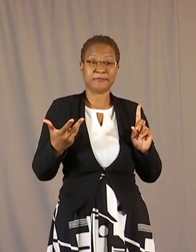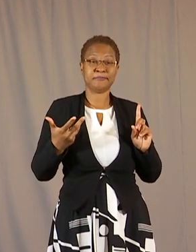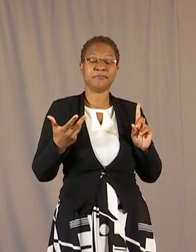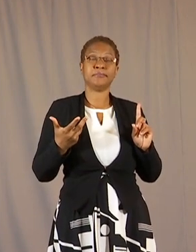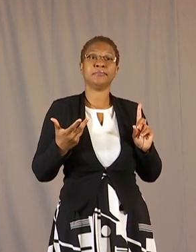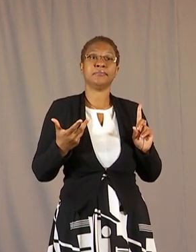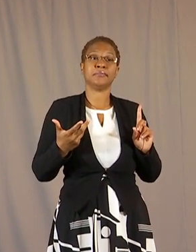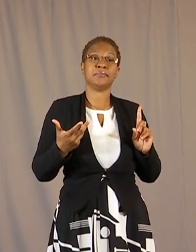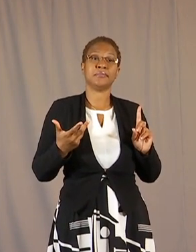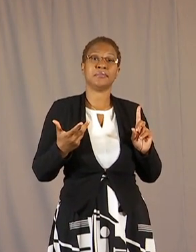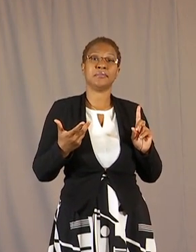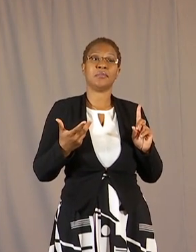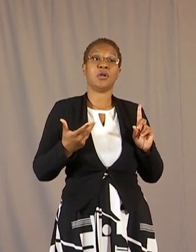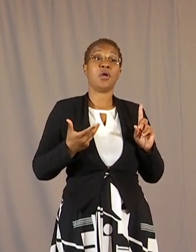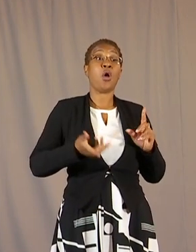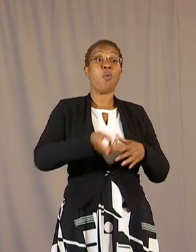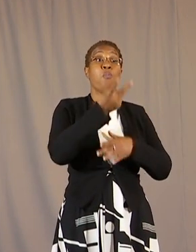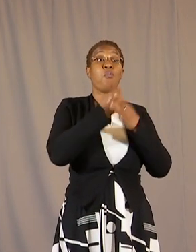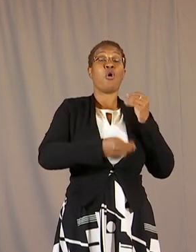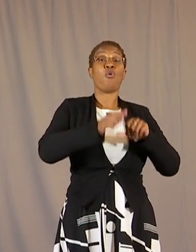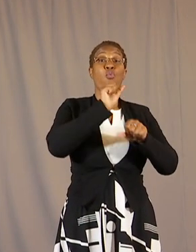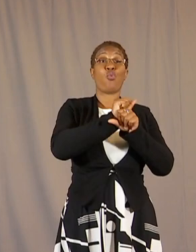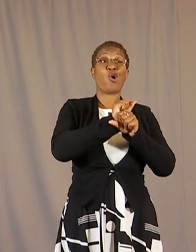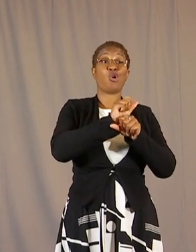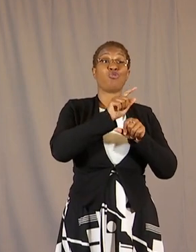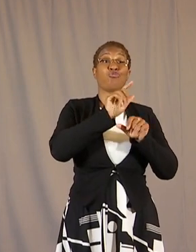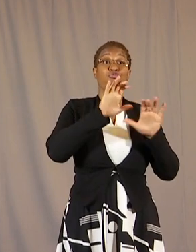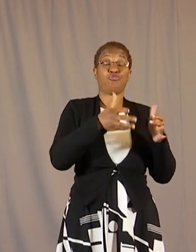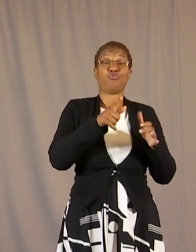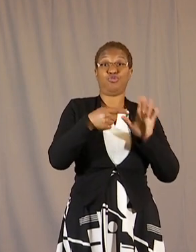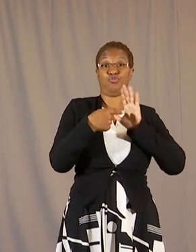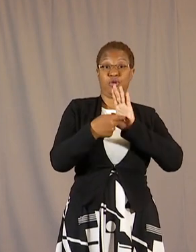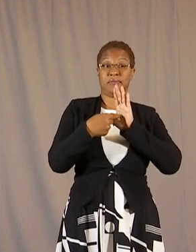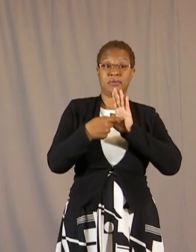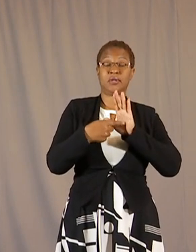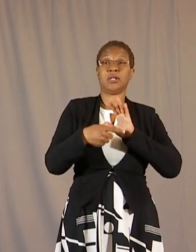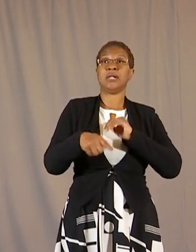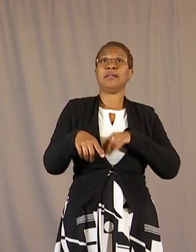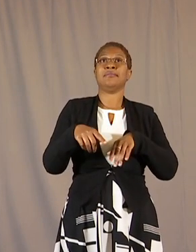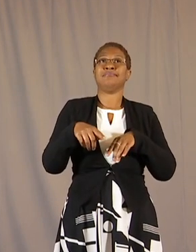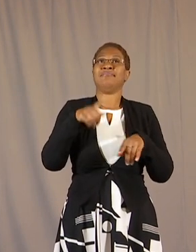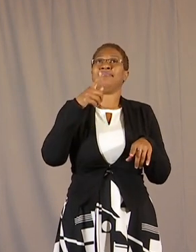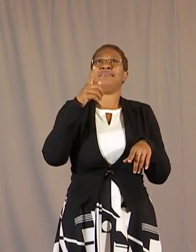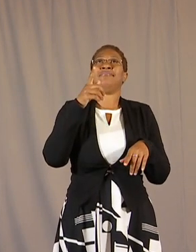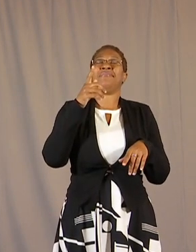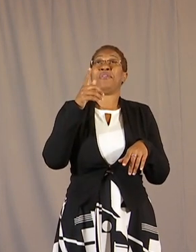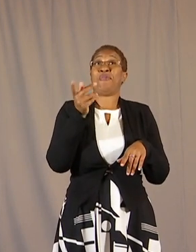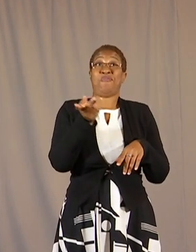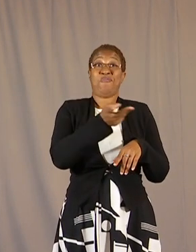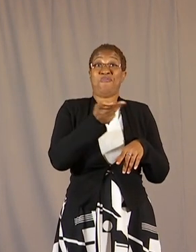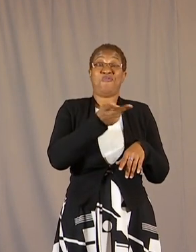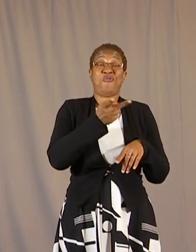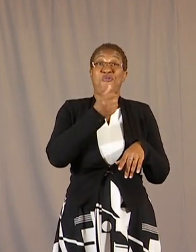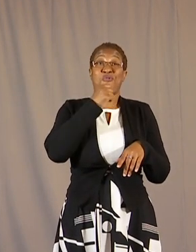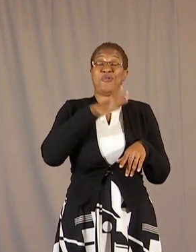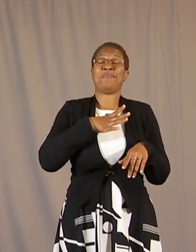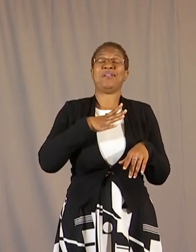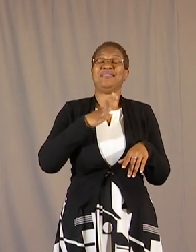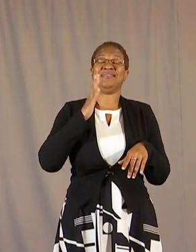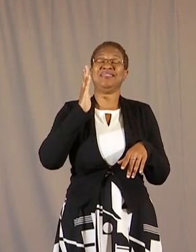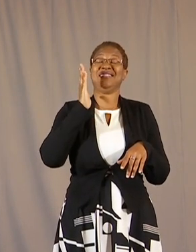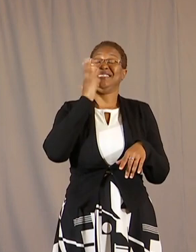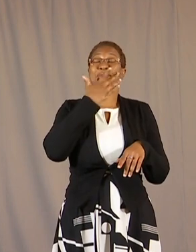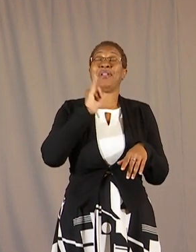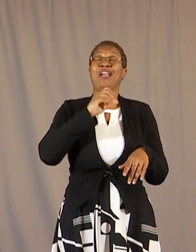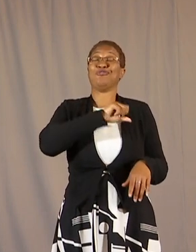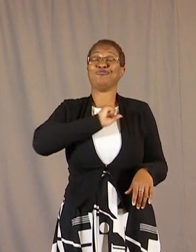both work groups that you represent, but I was just thinking, these are superwomen. They were both in two different work groups, now that I think